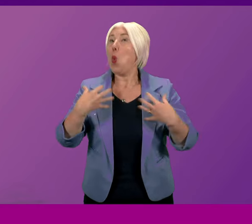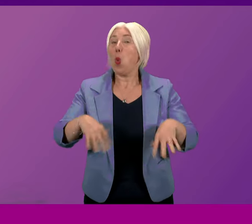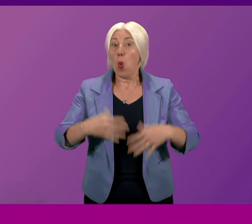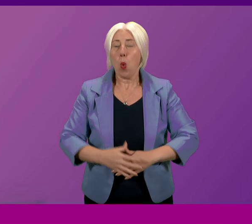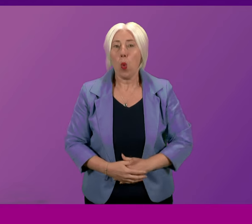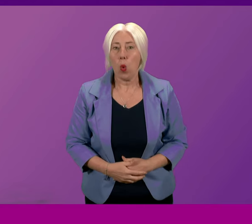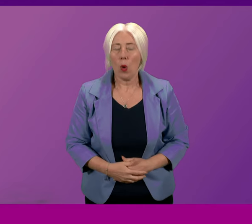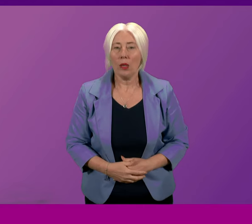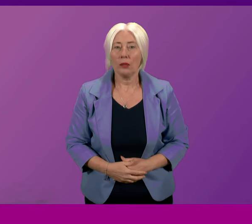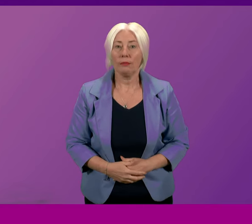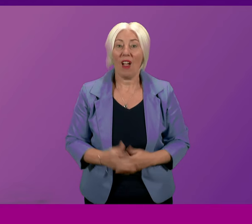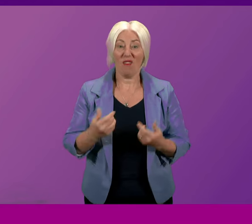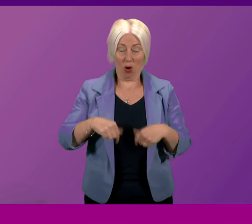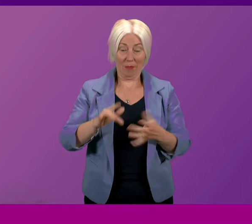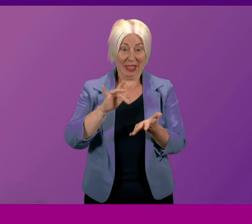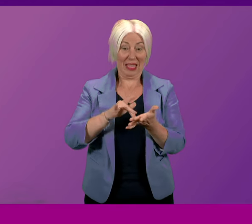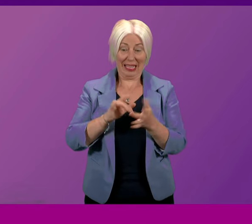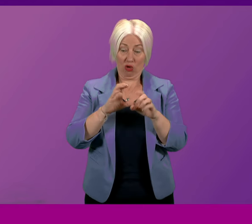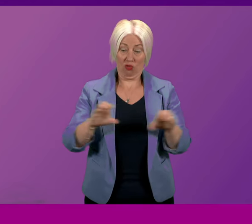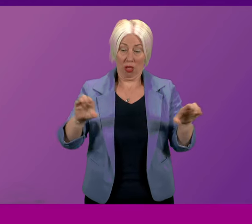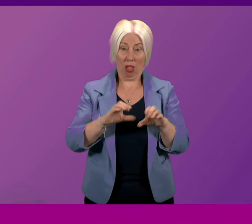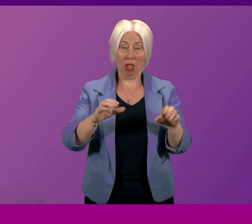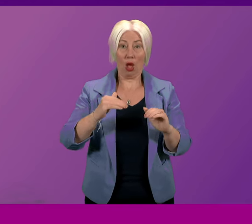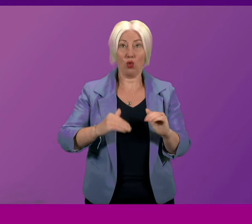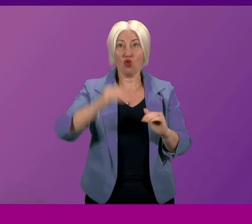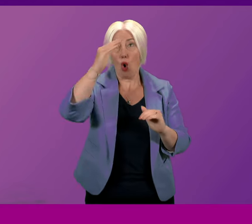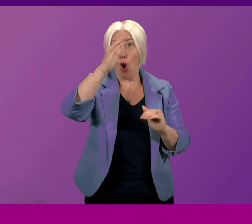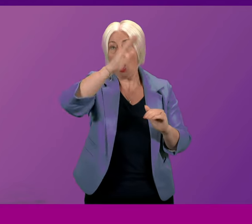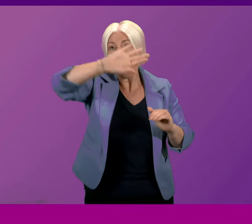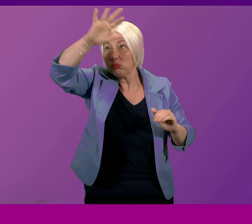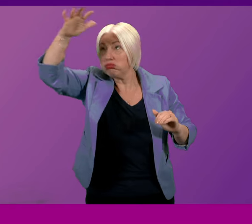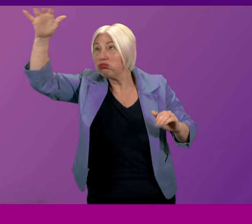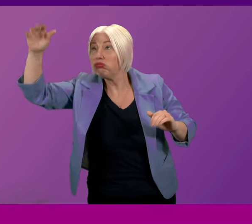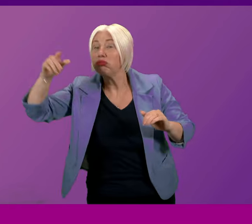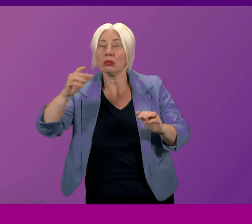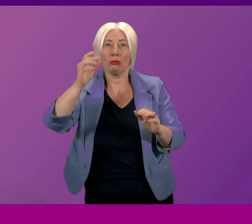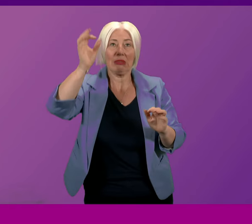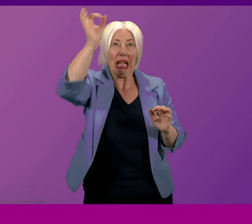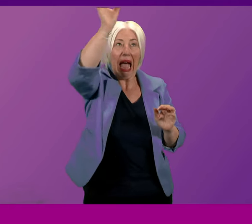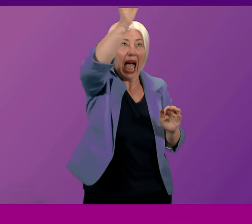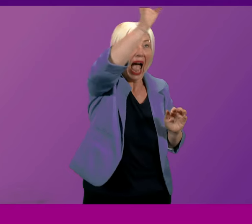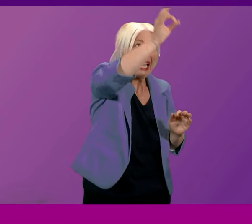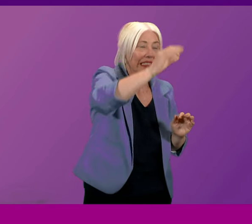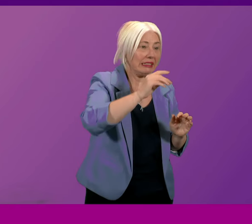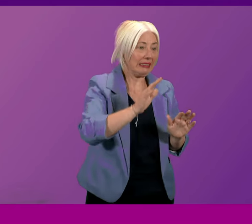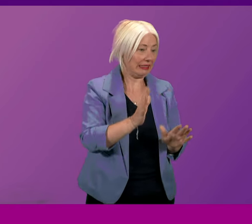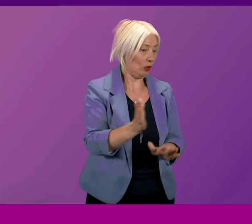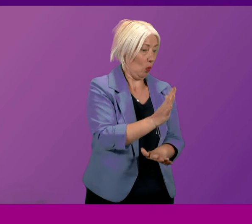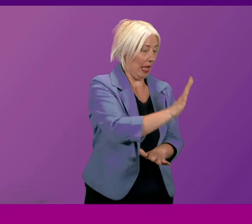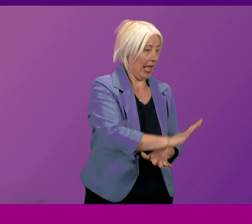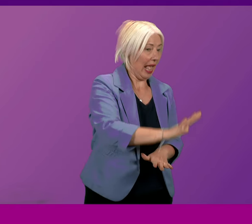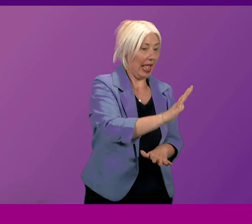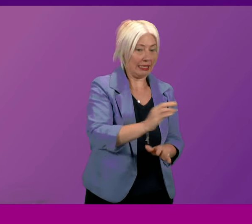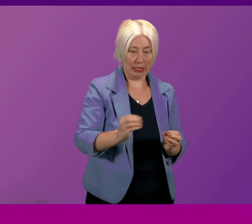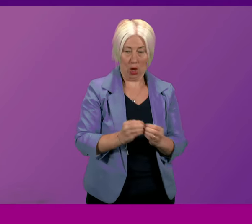From the Central Belt to the North Highlands, across the islands, in Ayrshire, in